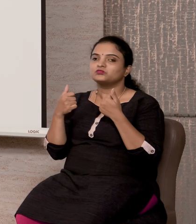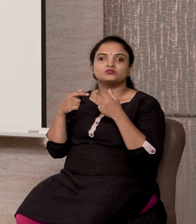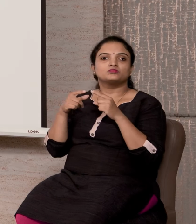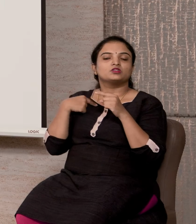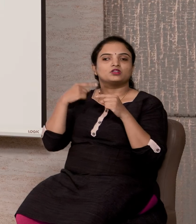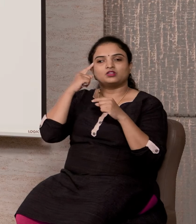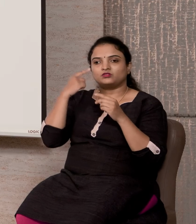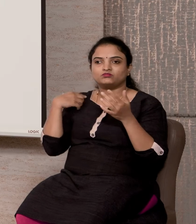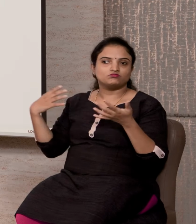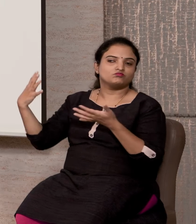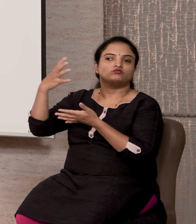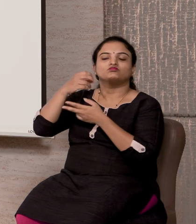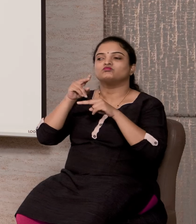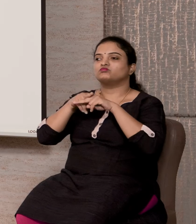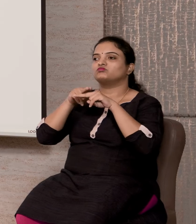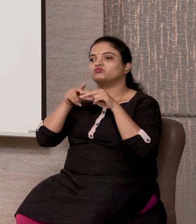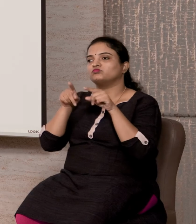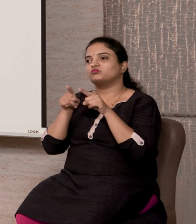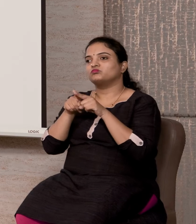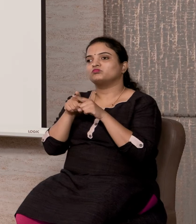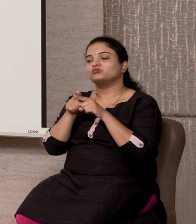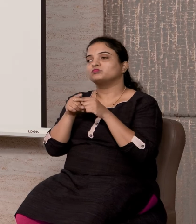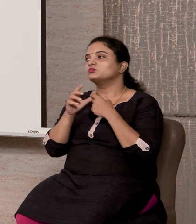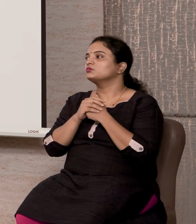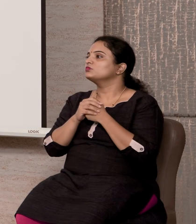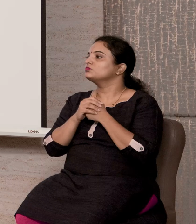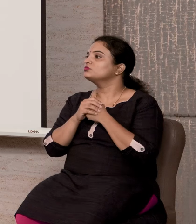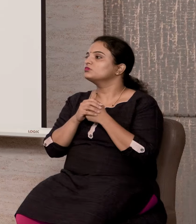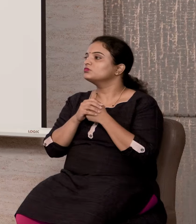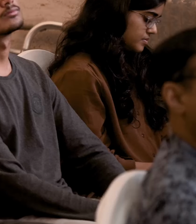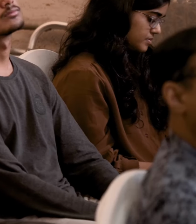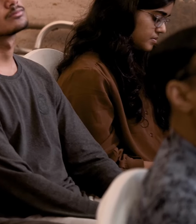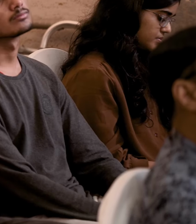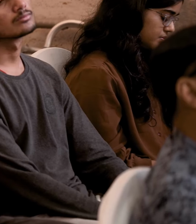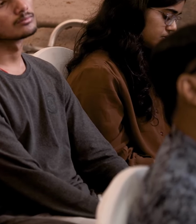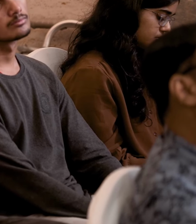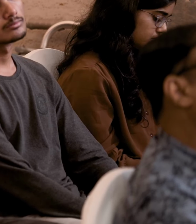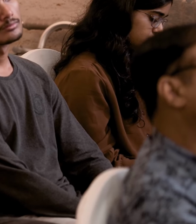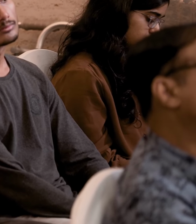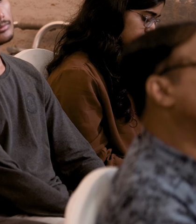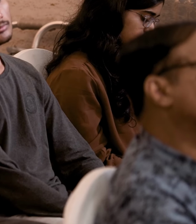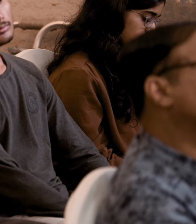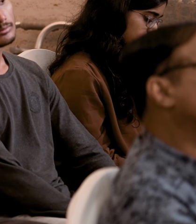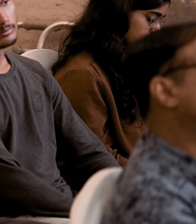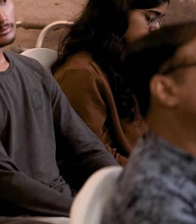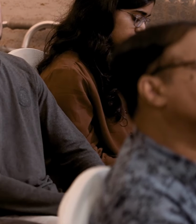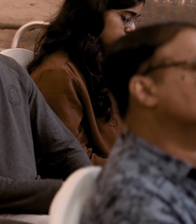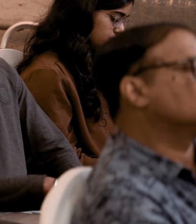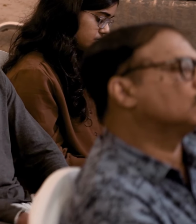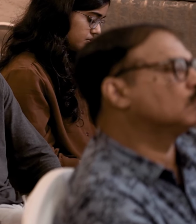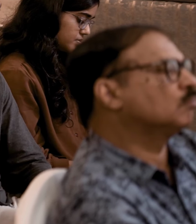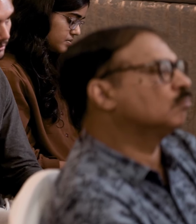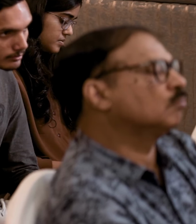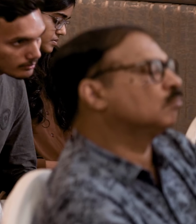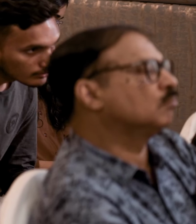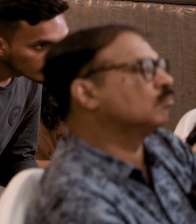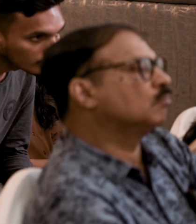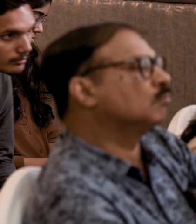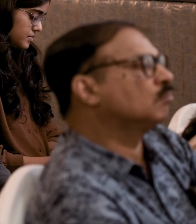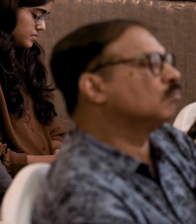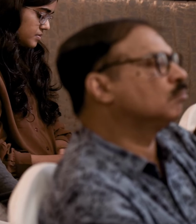there. I often sit there and remotely work with Salesforce. So last month I was there. So I've gathered a group of people that, this